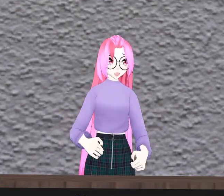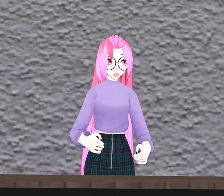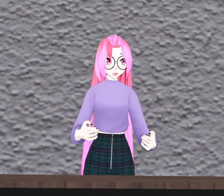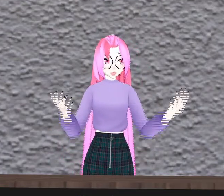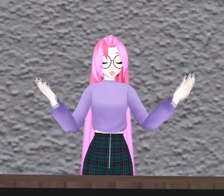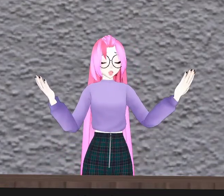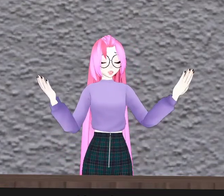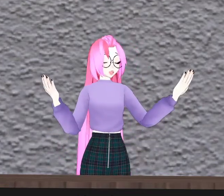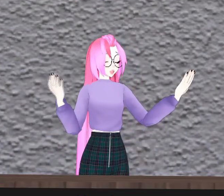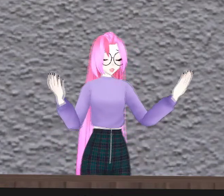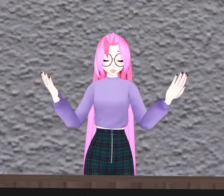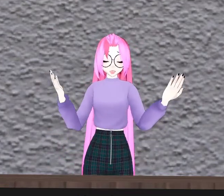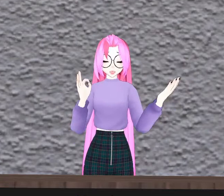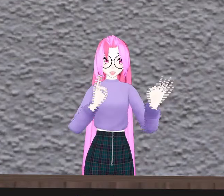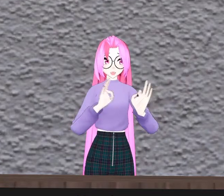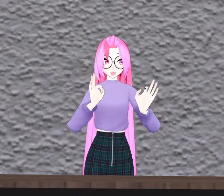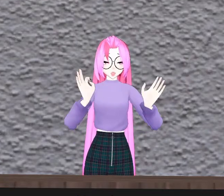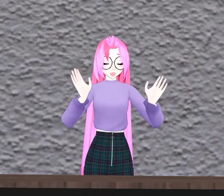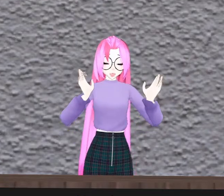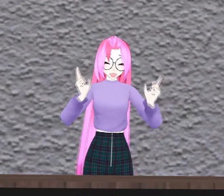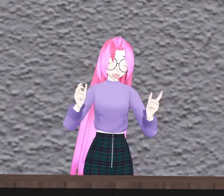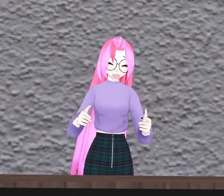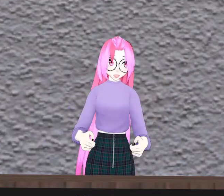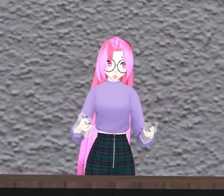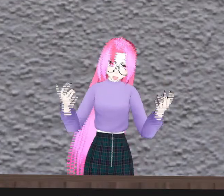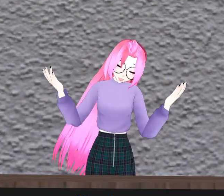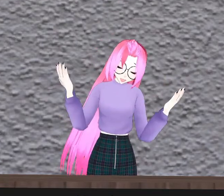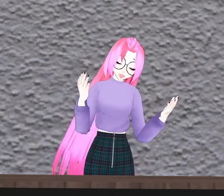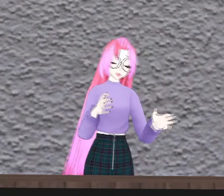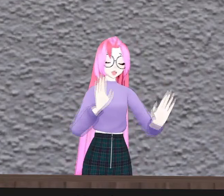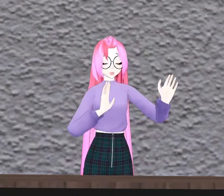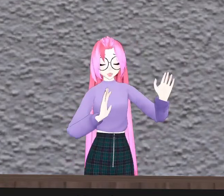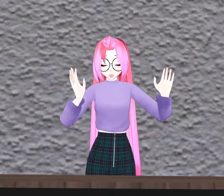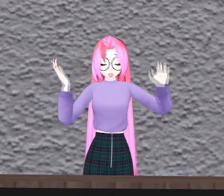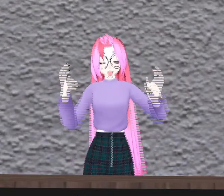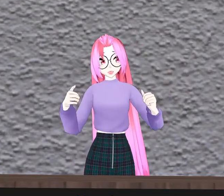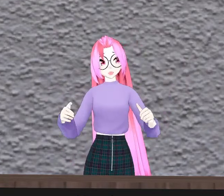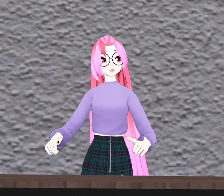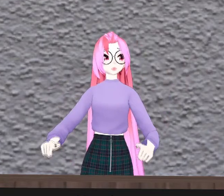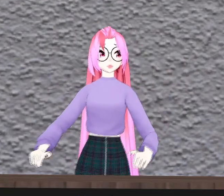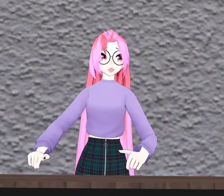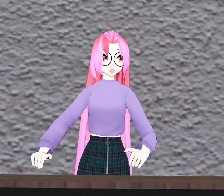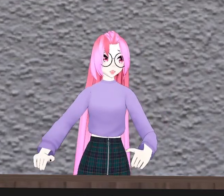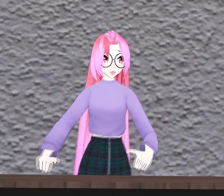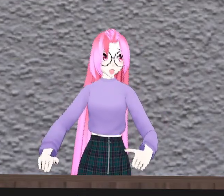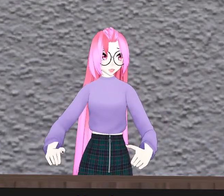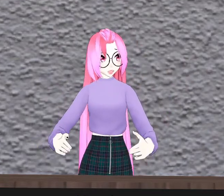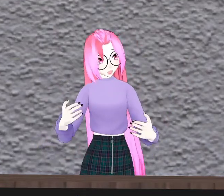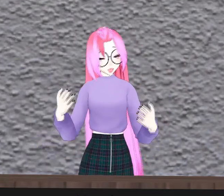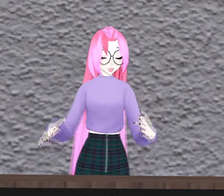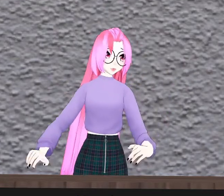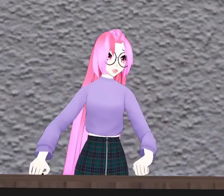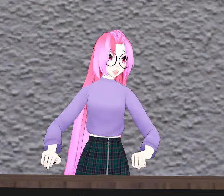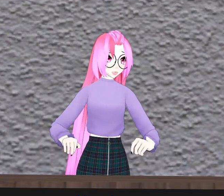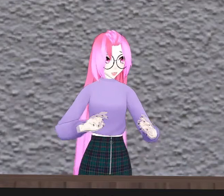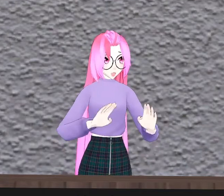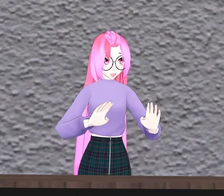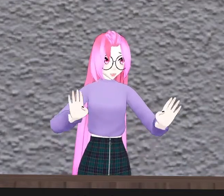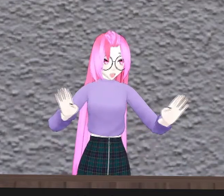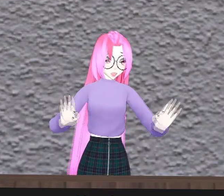you'll be like, whoa, I don't know if this interpreter wanted to hear that. And they're like, I didn't, but here we are. So yeah, that's kind of the bottom line